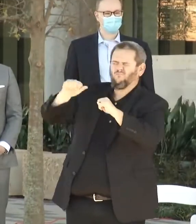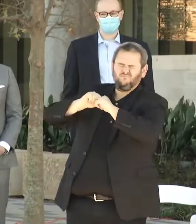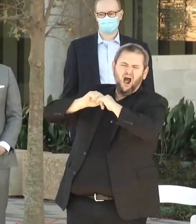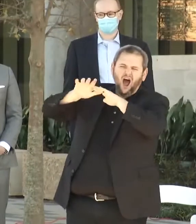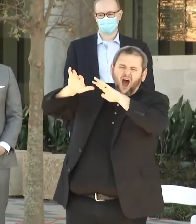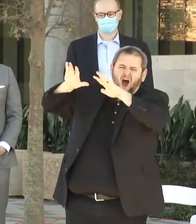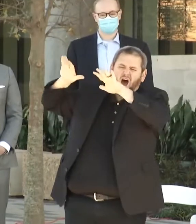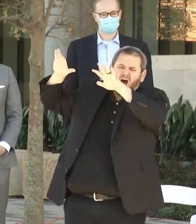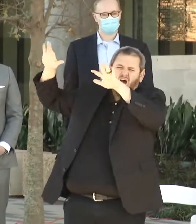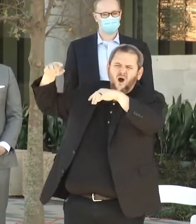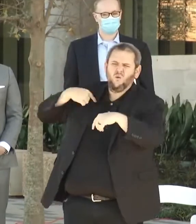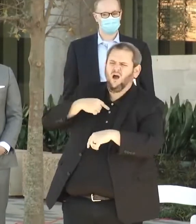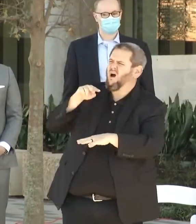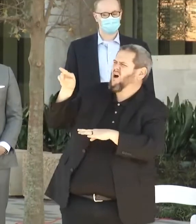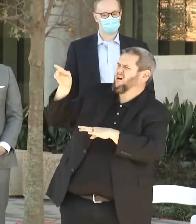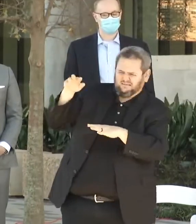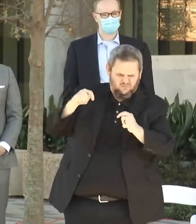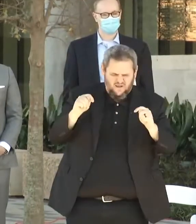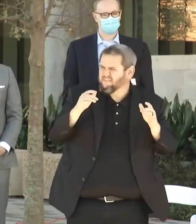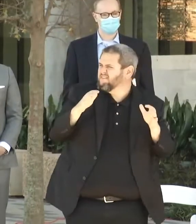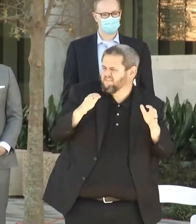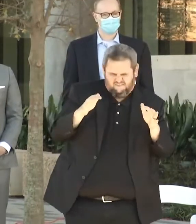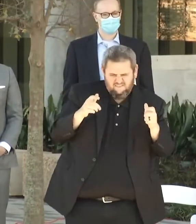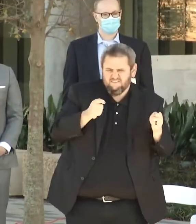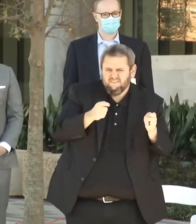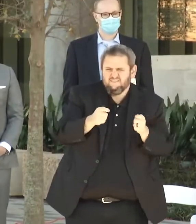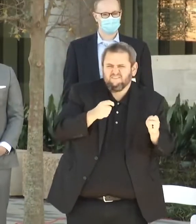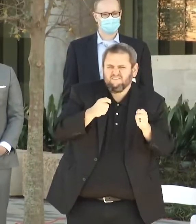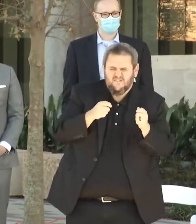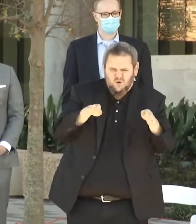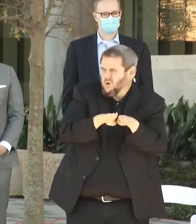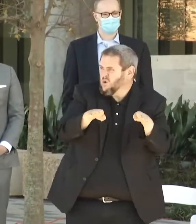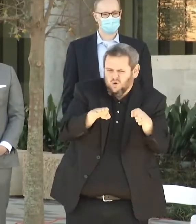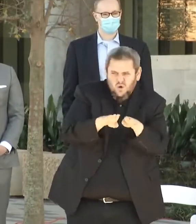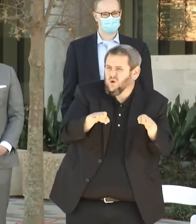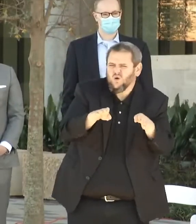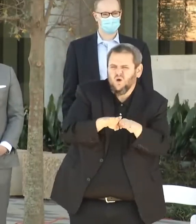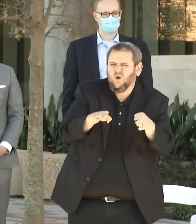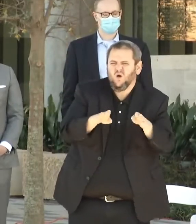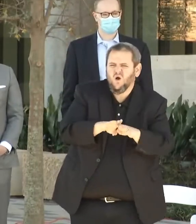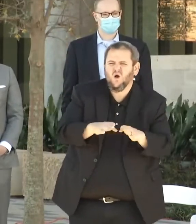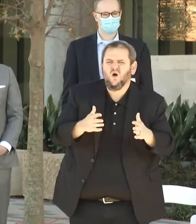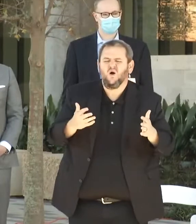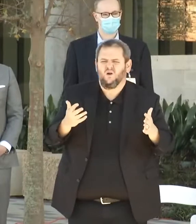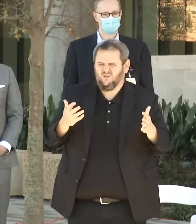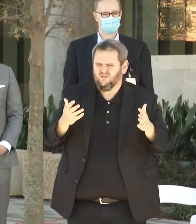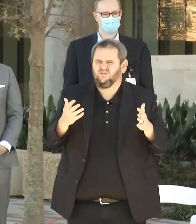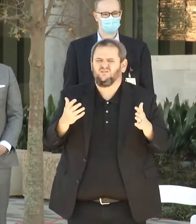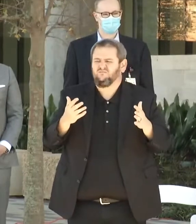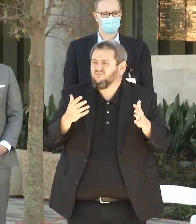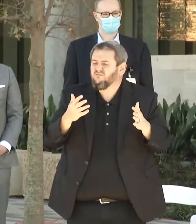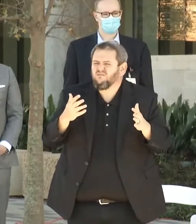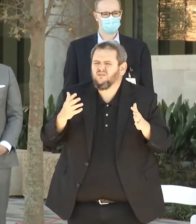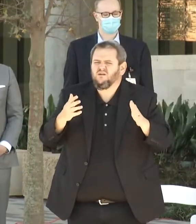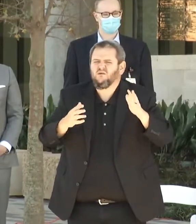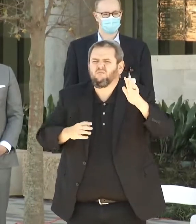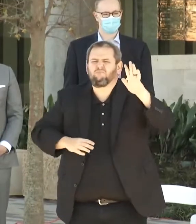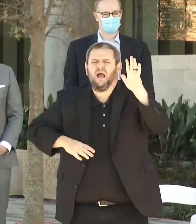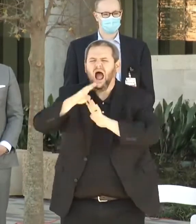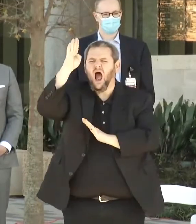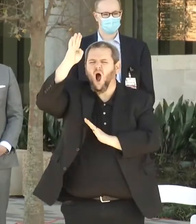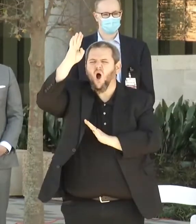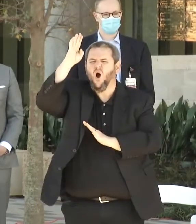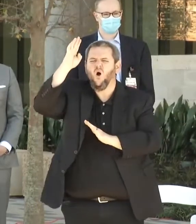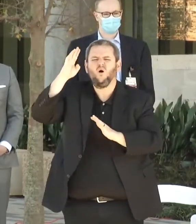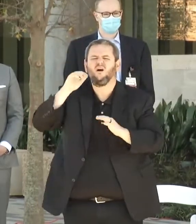elective procedures with anticipation of a surge in patients. Well, that surge didn't happen. So over the summer months,